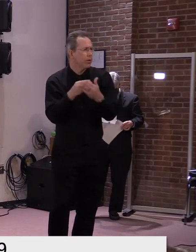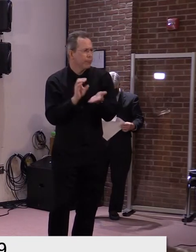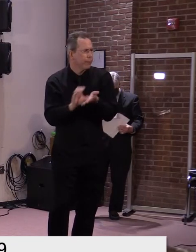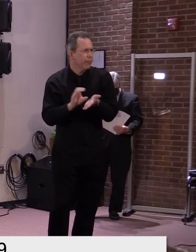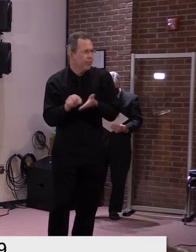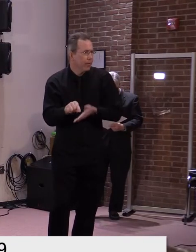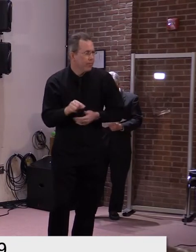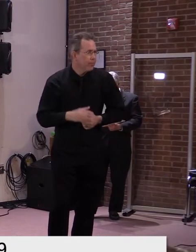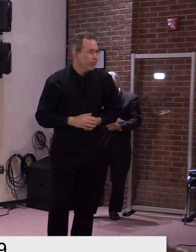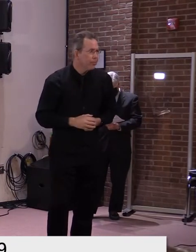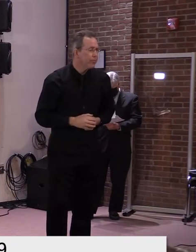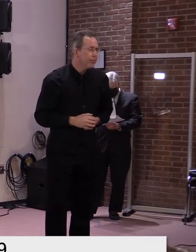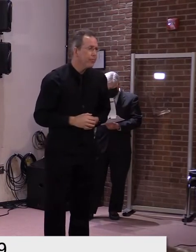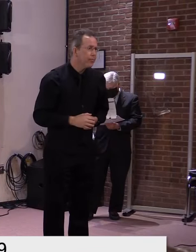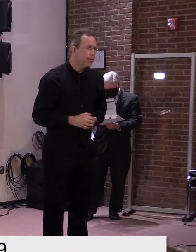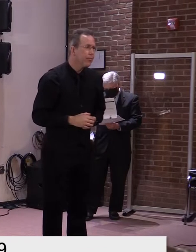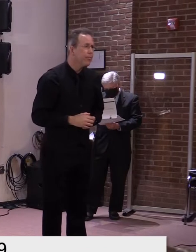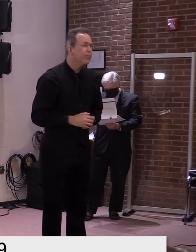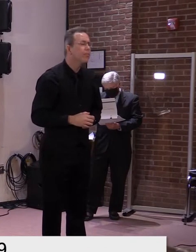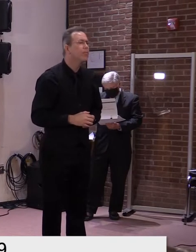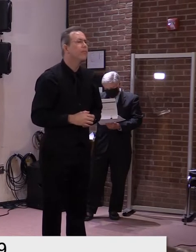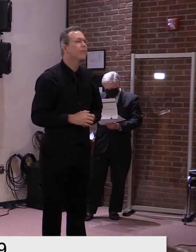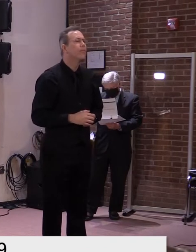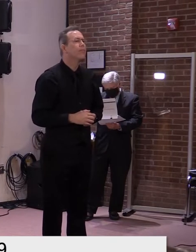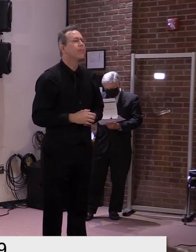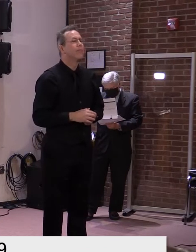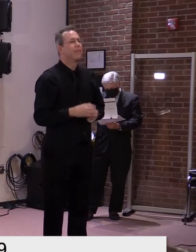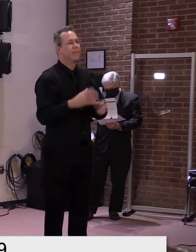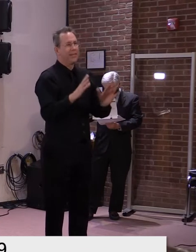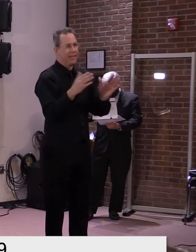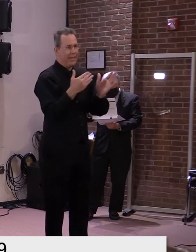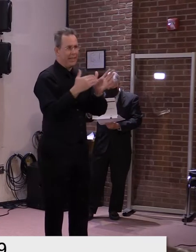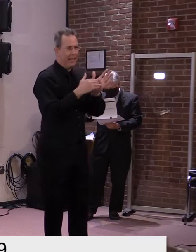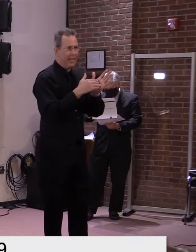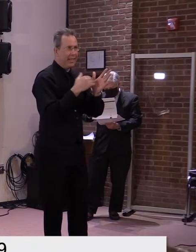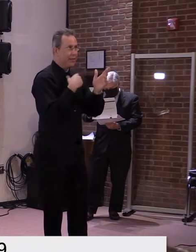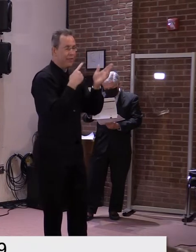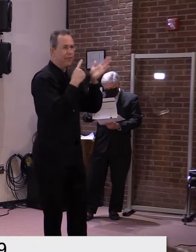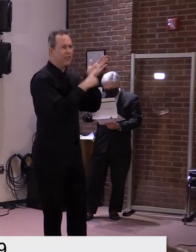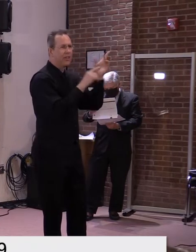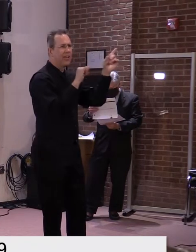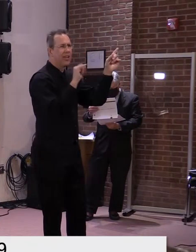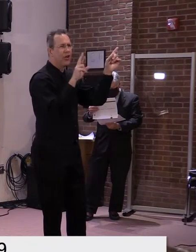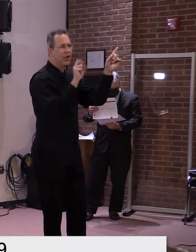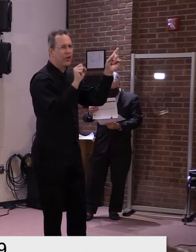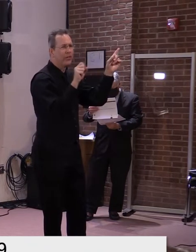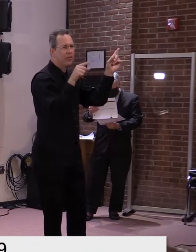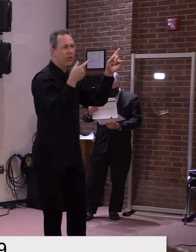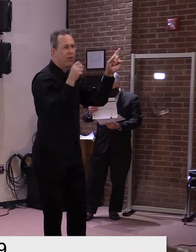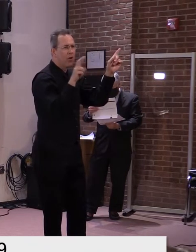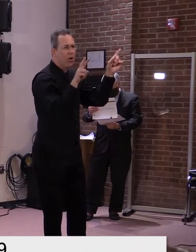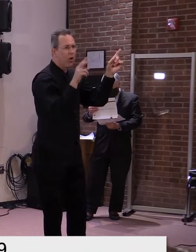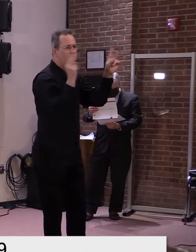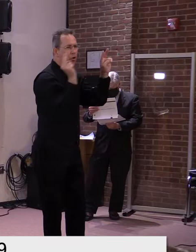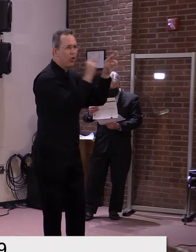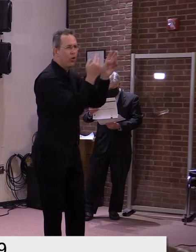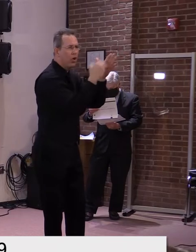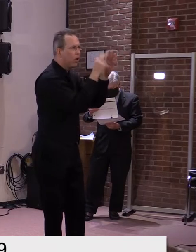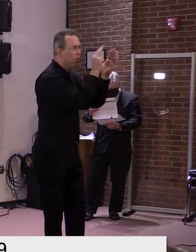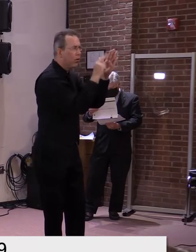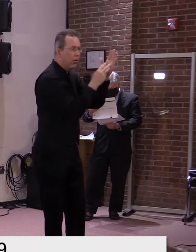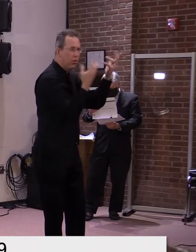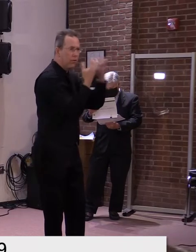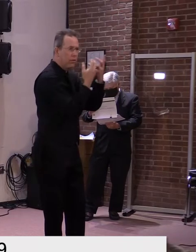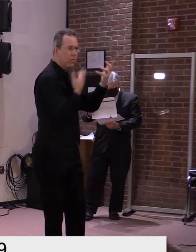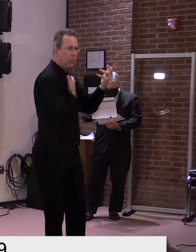so again, you should check with the IRS. This is a pure federal tax with no Vermont impact. And then finally, there's